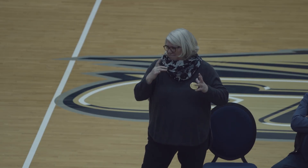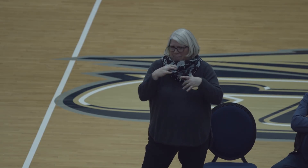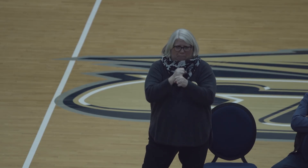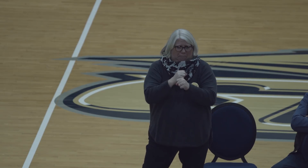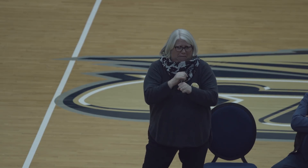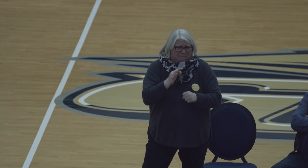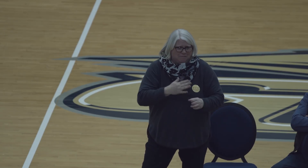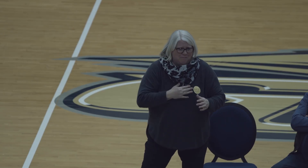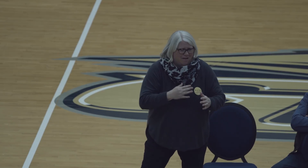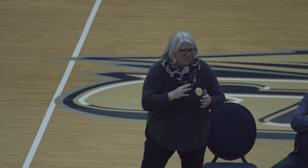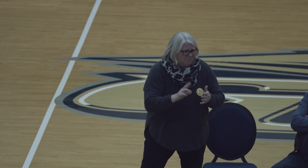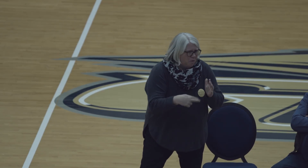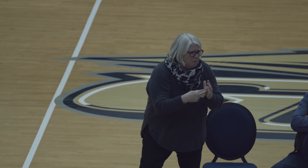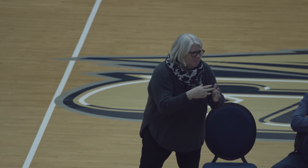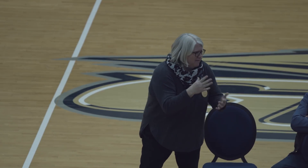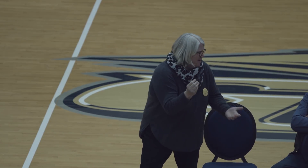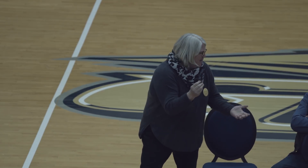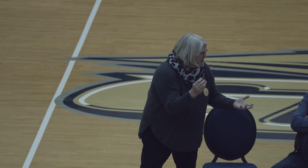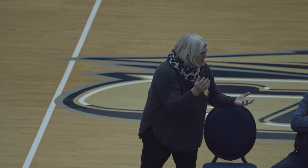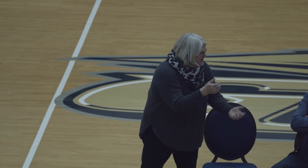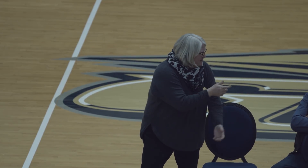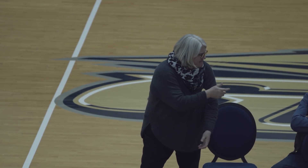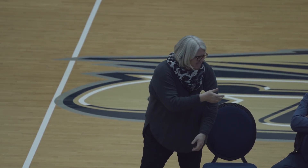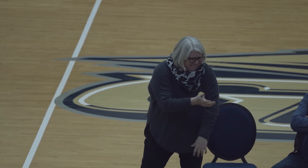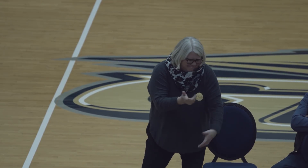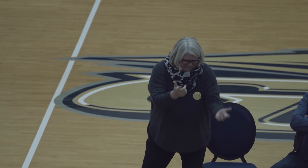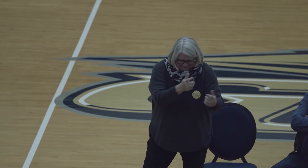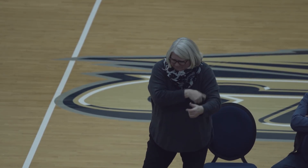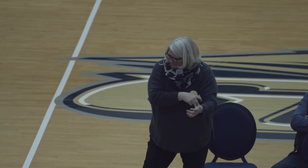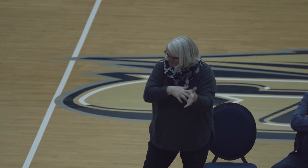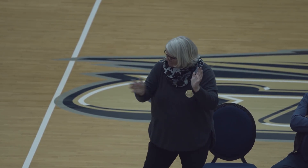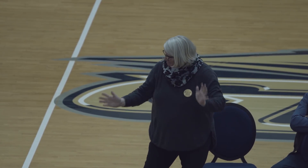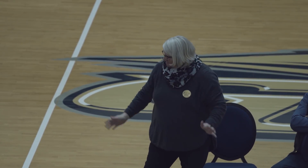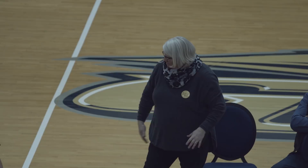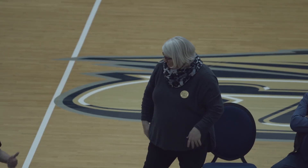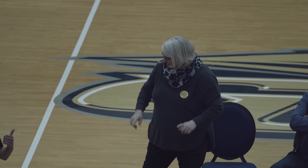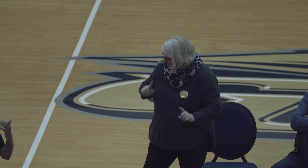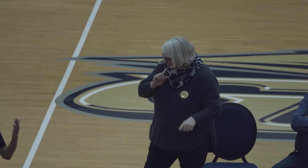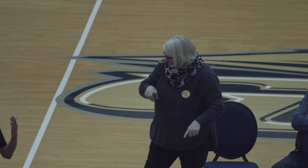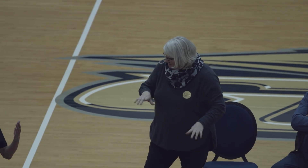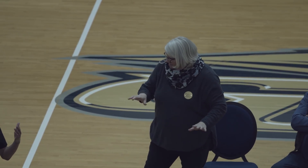I decided to throw caution to the wind and dive in, and the rest is history.